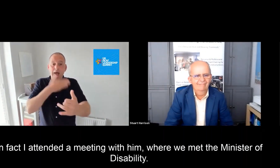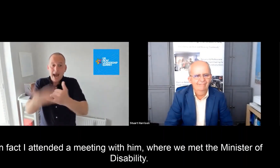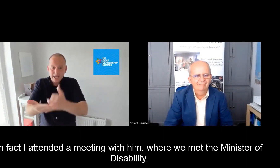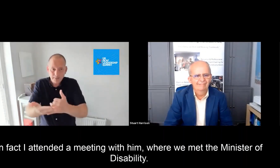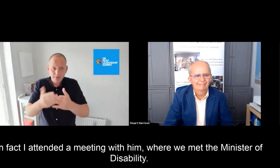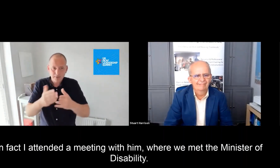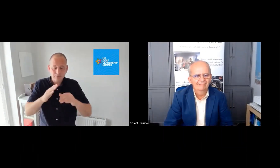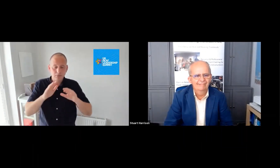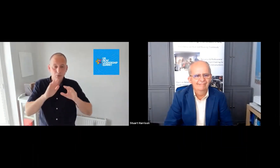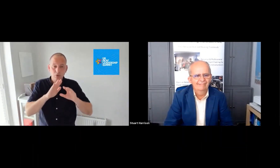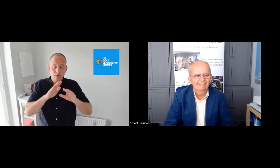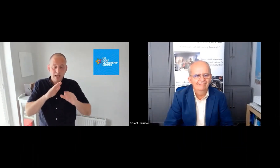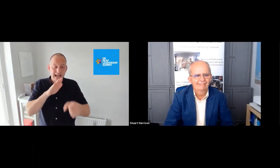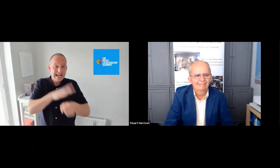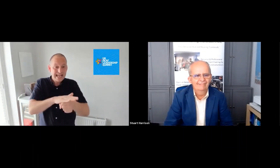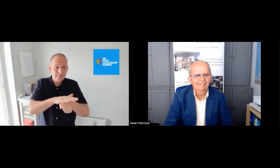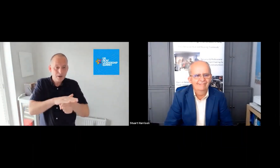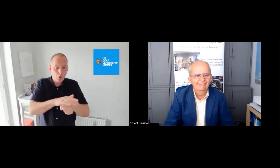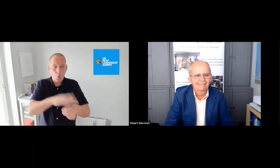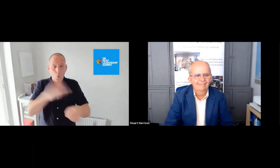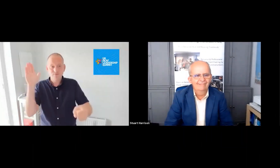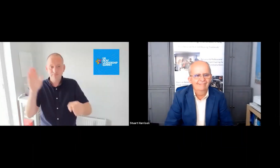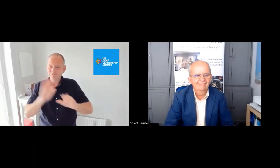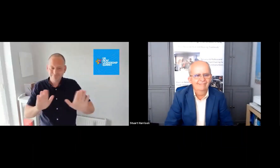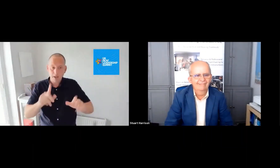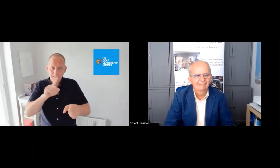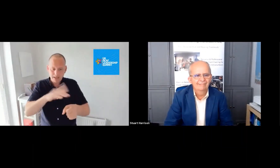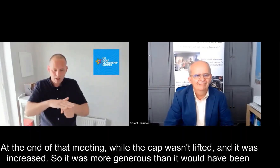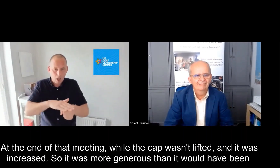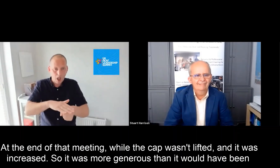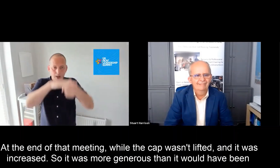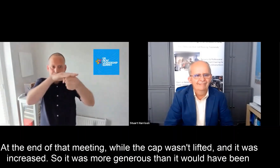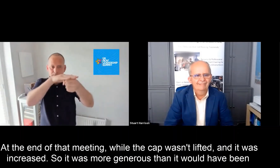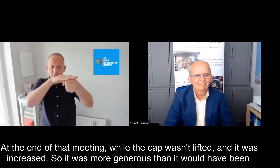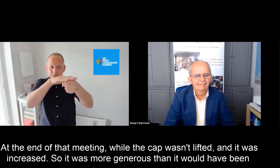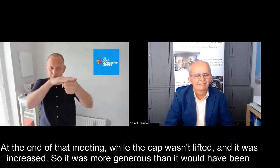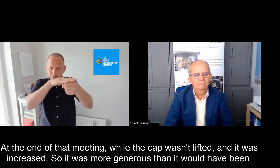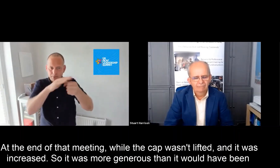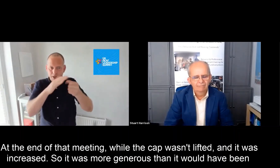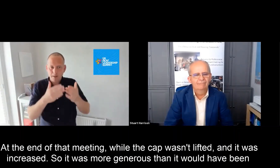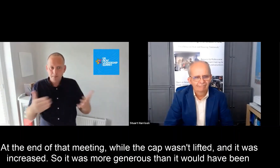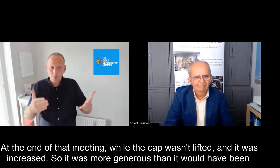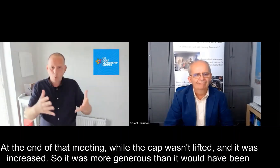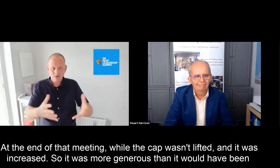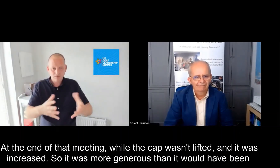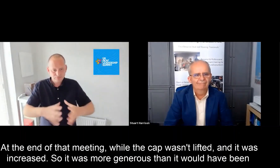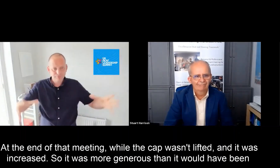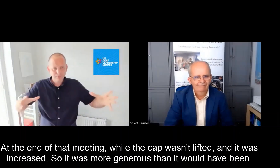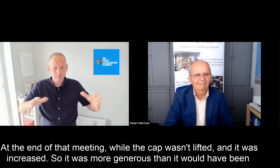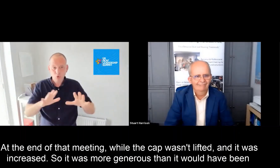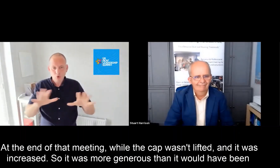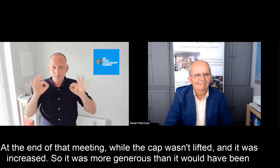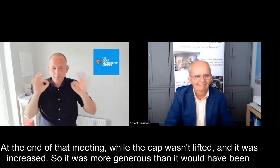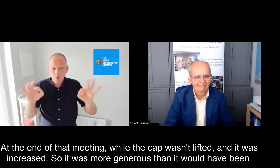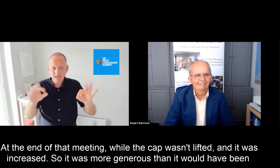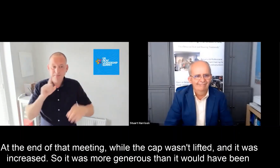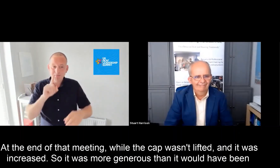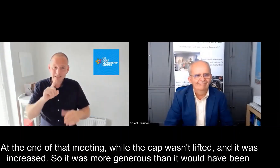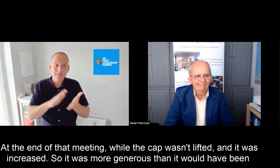Disability. And at the end of that meeting, while the cap wasn't lifted, it was increased. So it was more generous